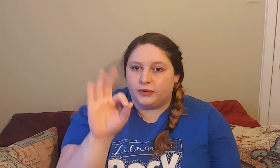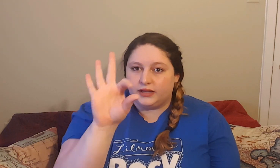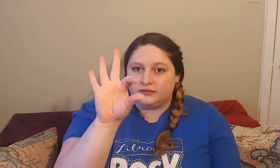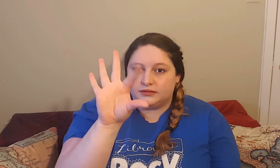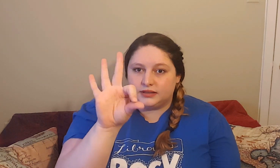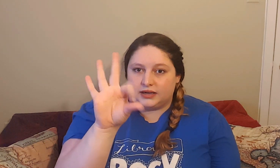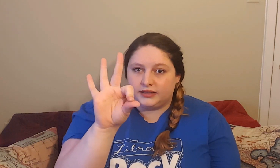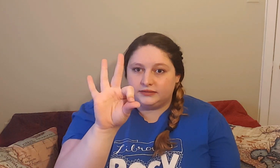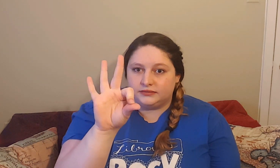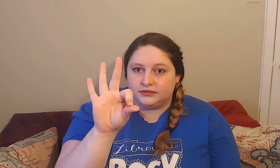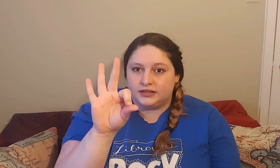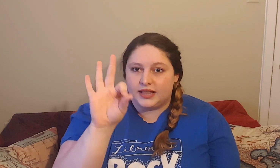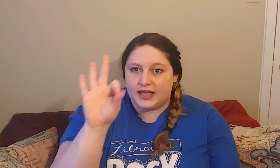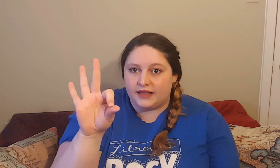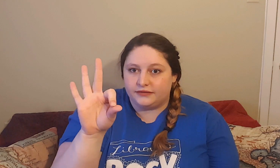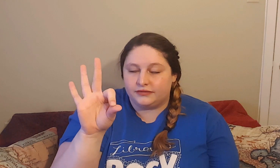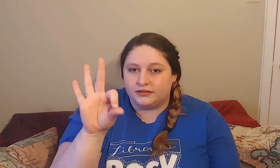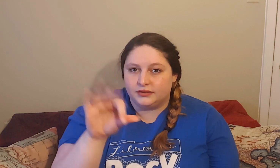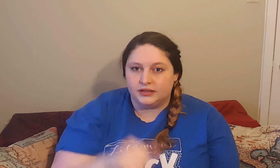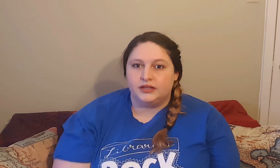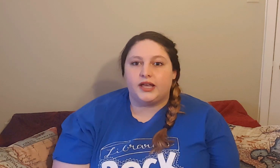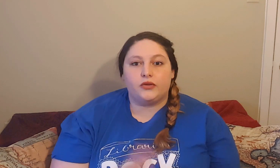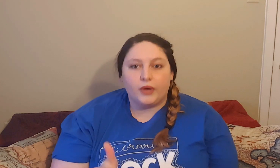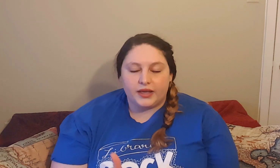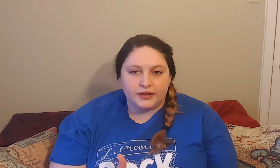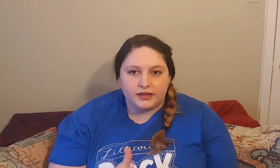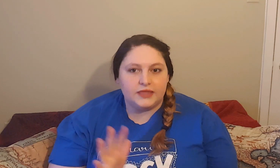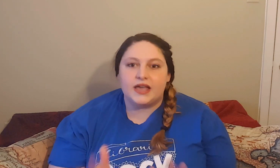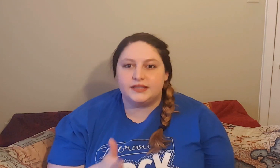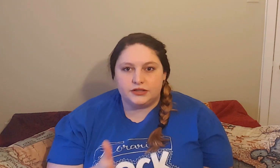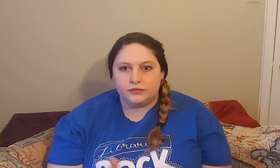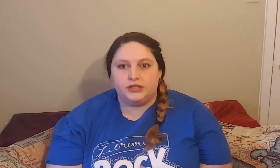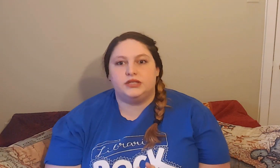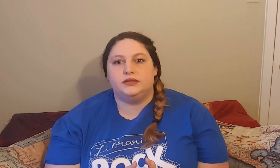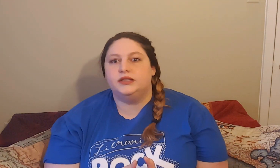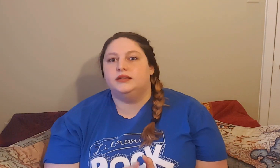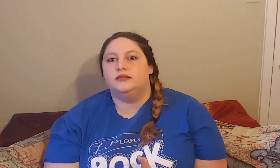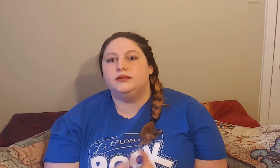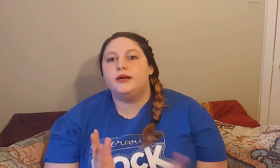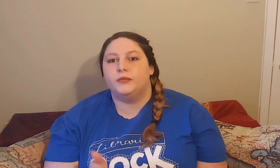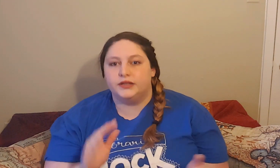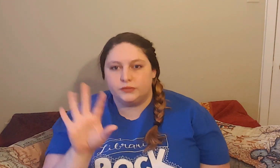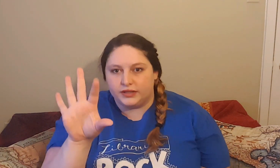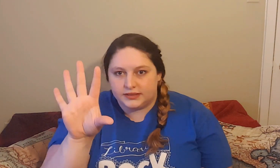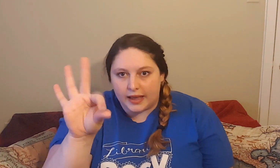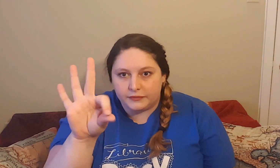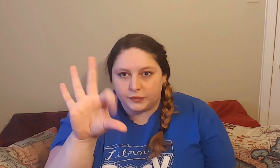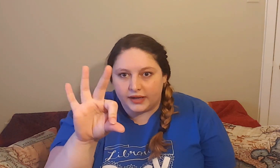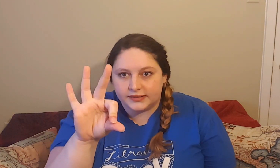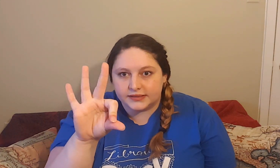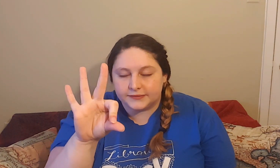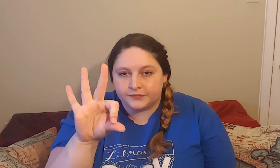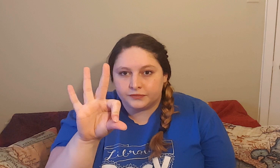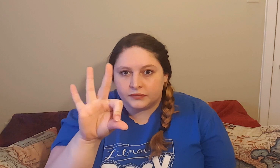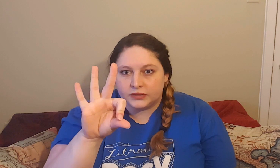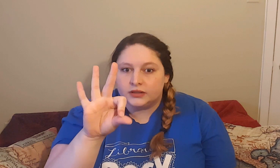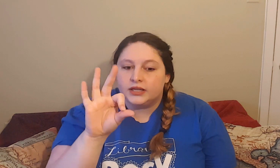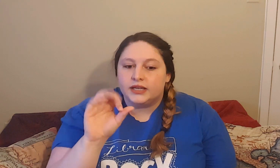way, 9F. Either way, in that situation, the number is what's tapped twice.